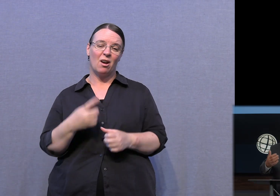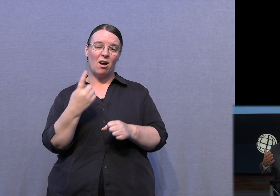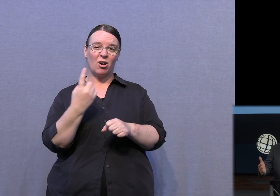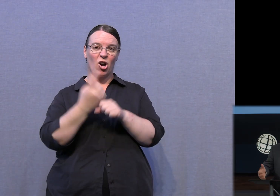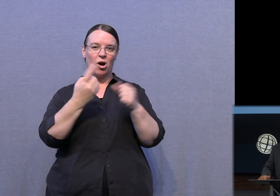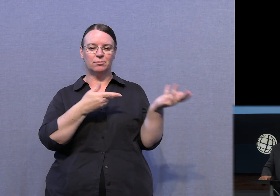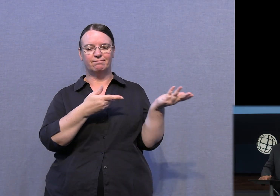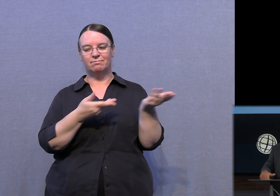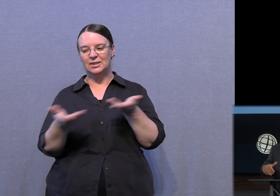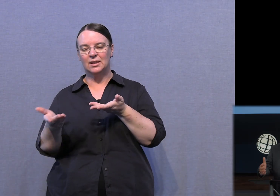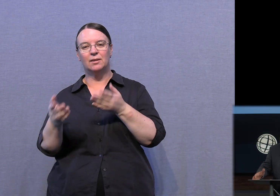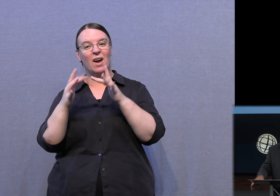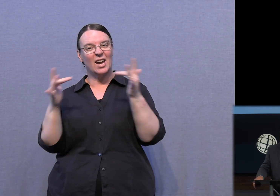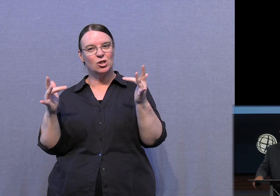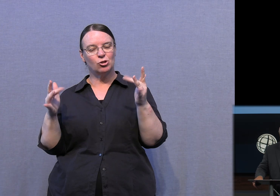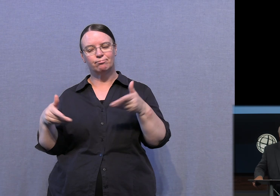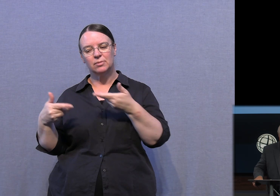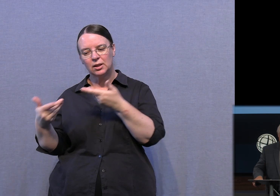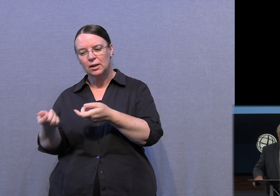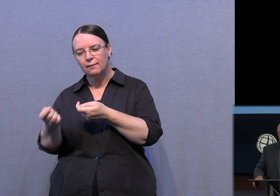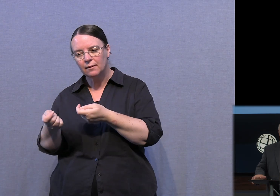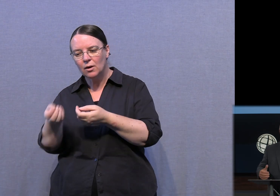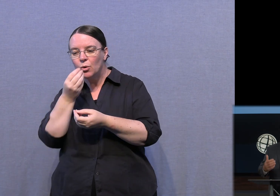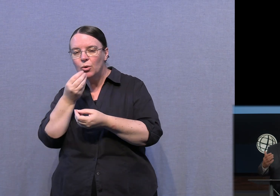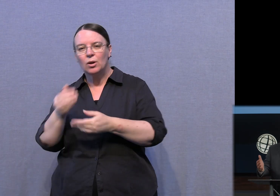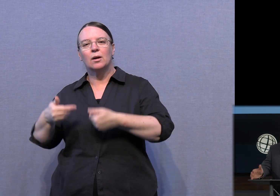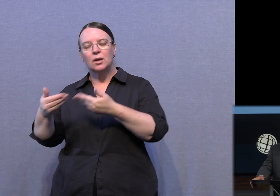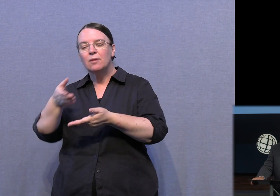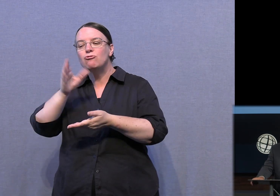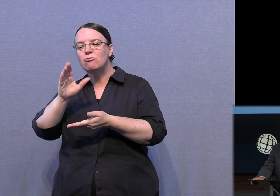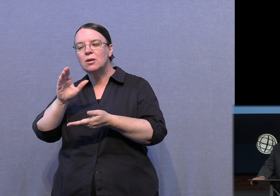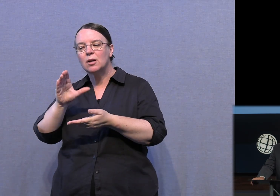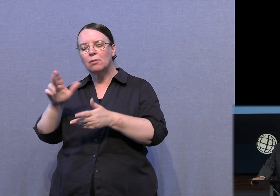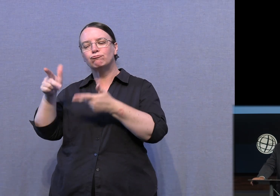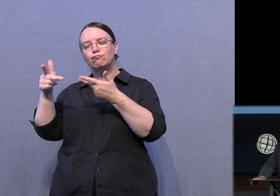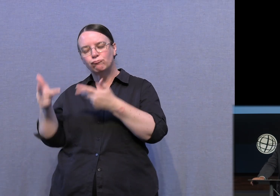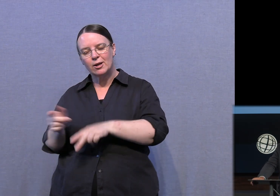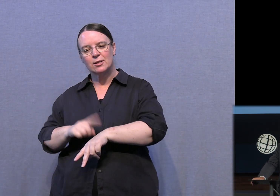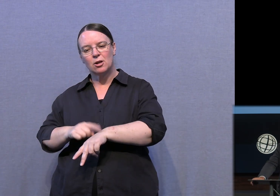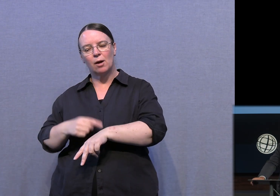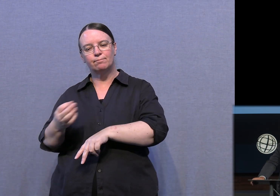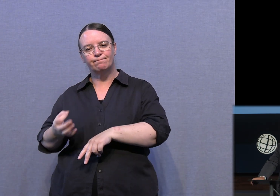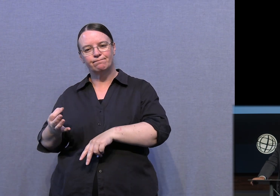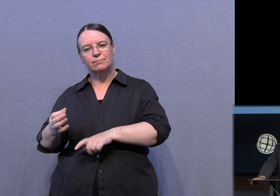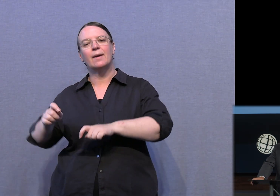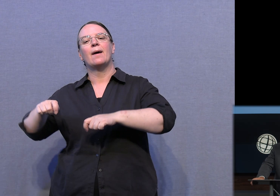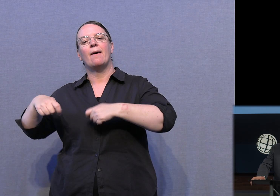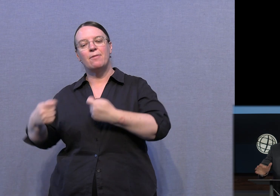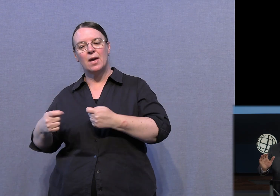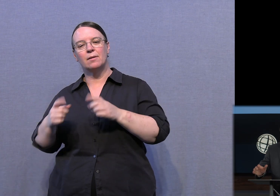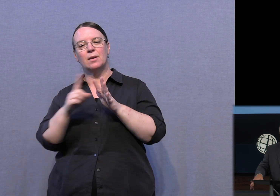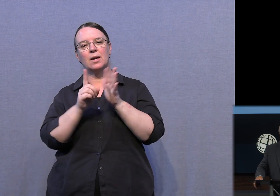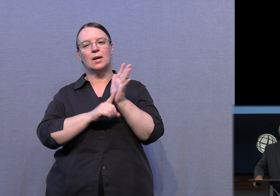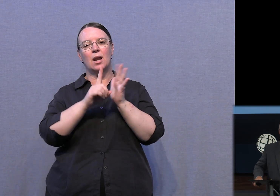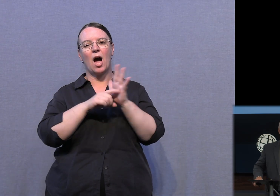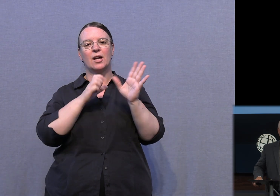food, drink, time to rest. And then after that, Elijah traveled to a cave in the wilderness on